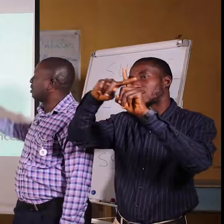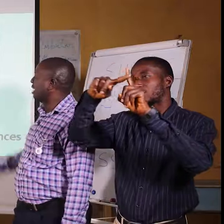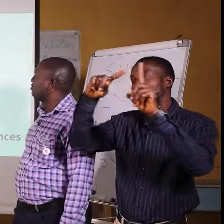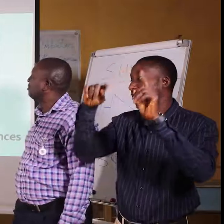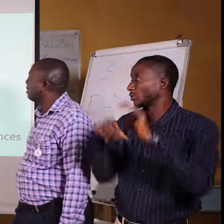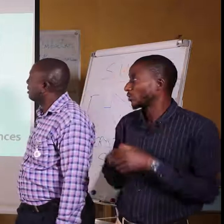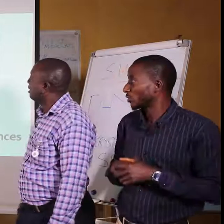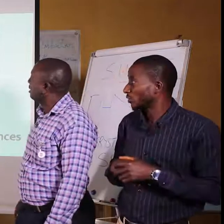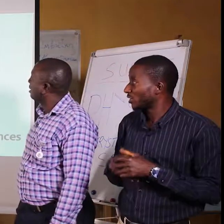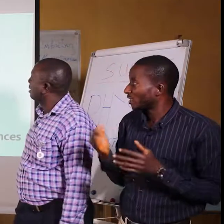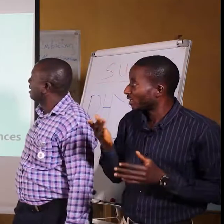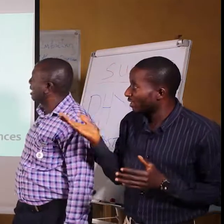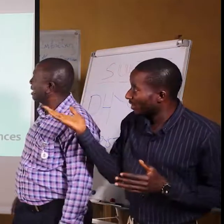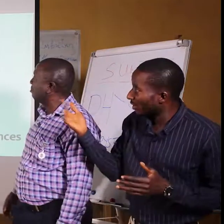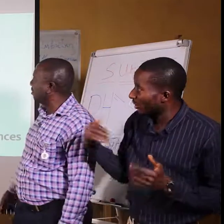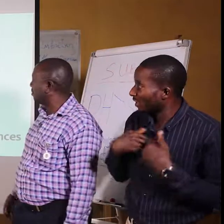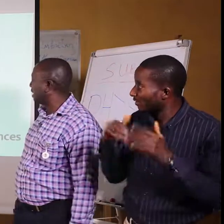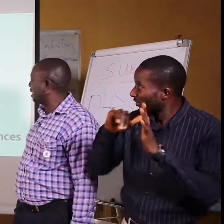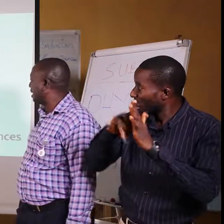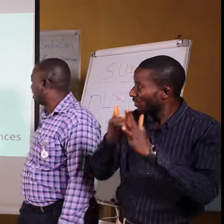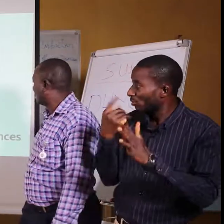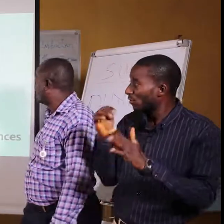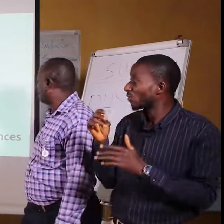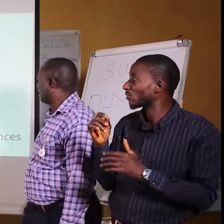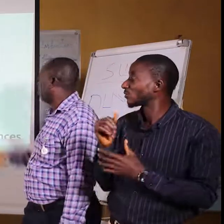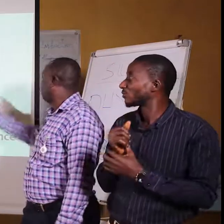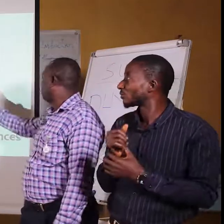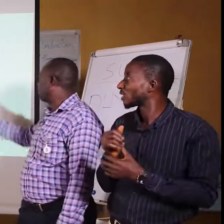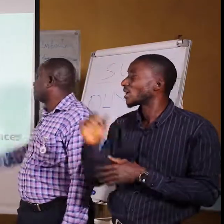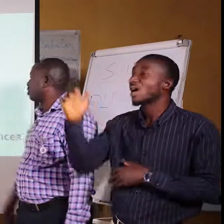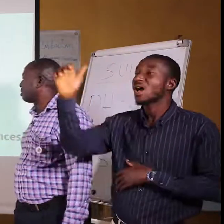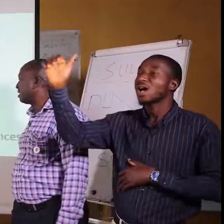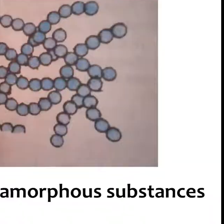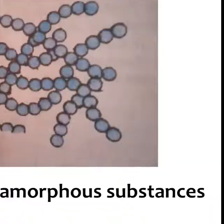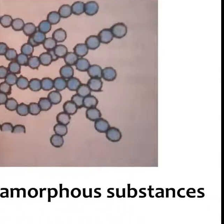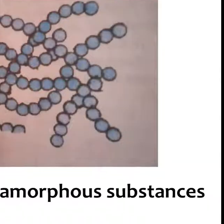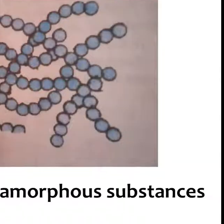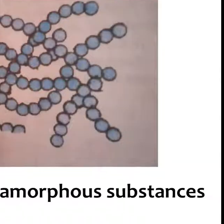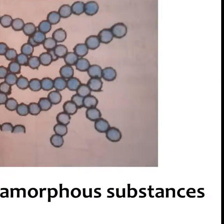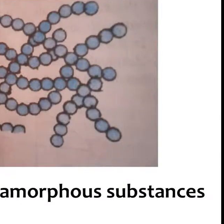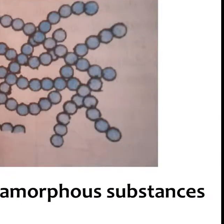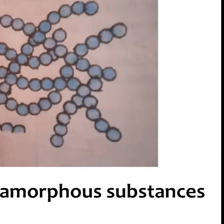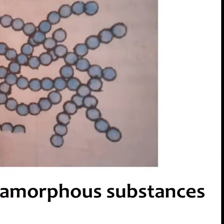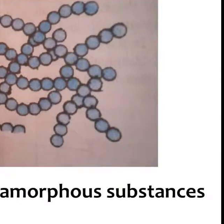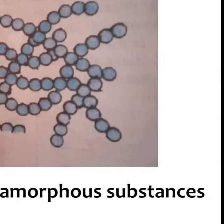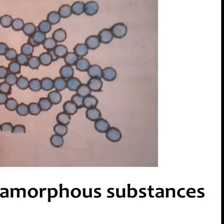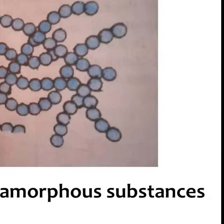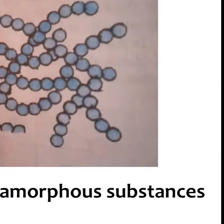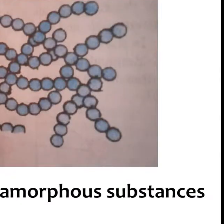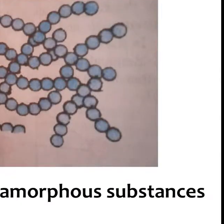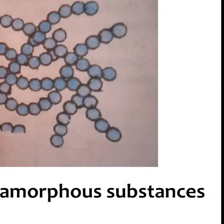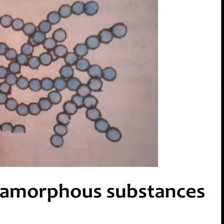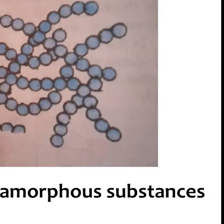Now here we have diagram of amorphous substances. We can see it is